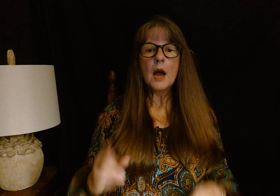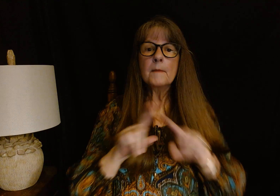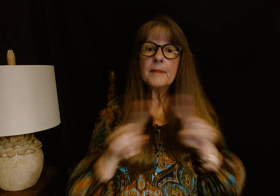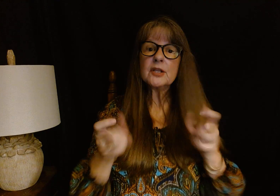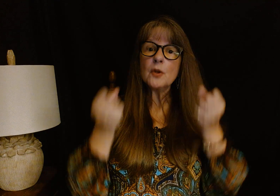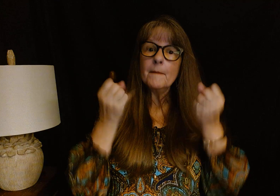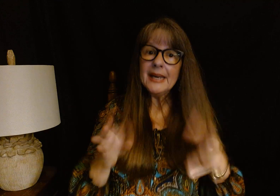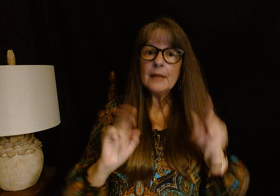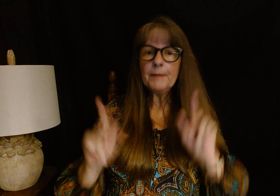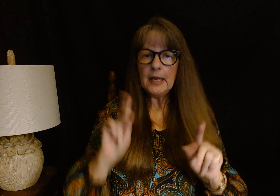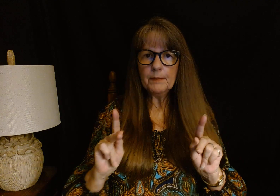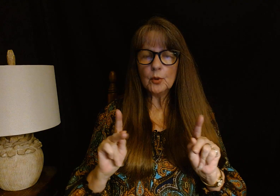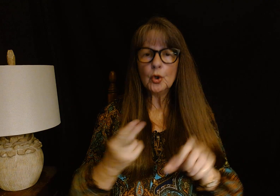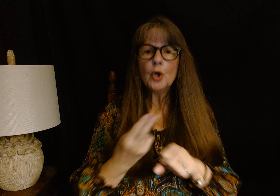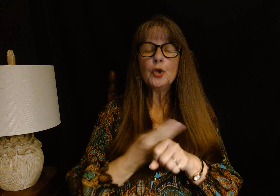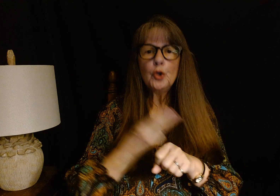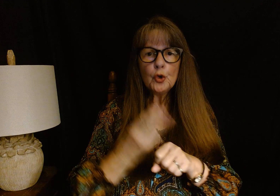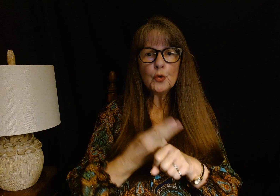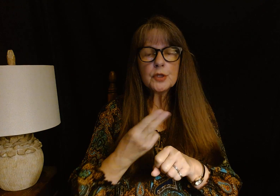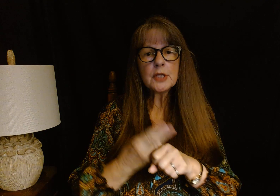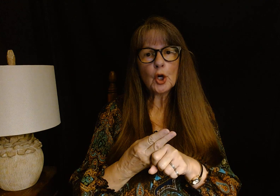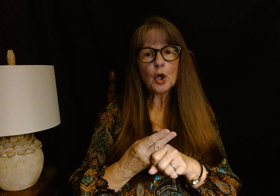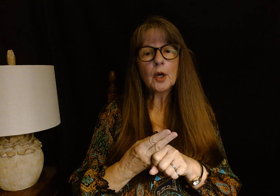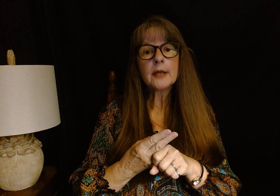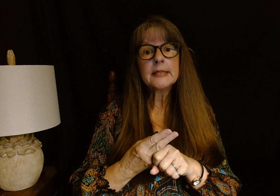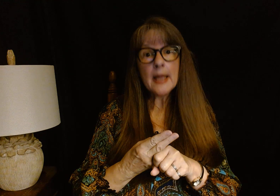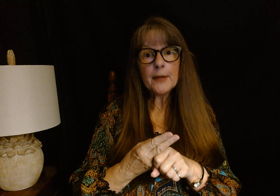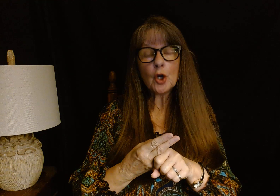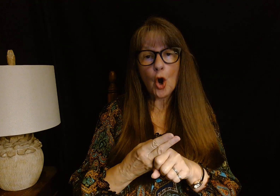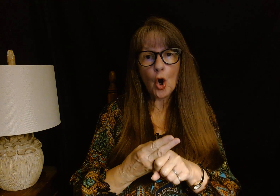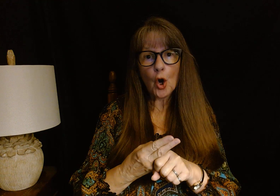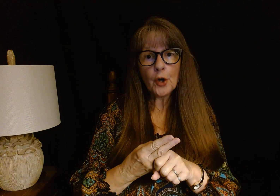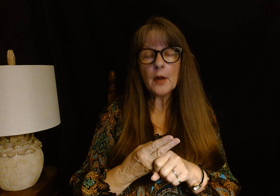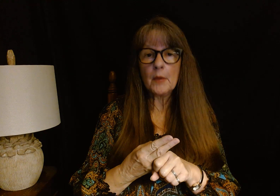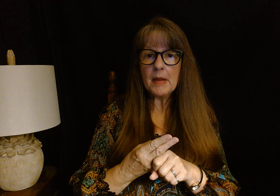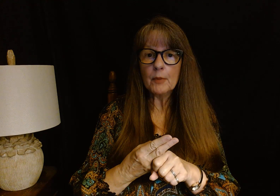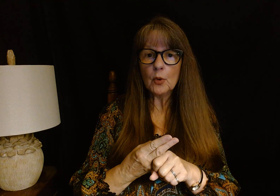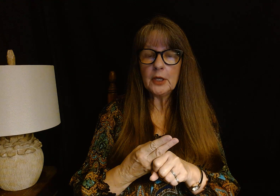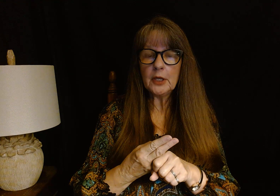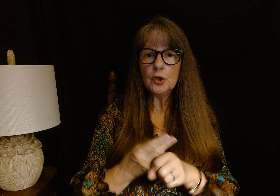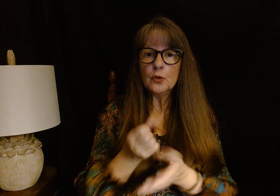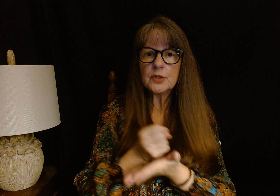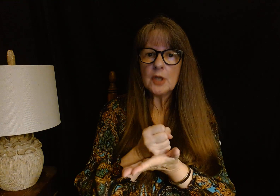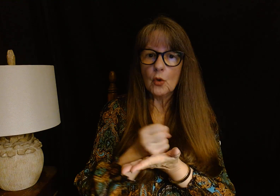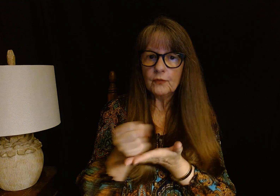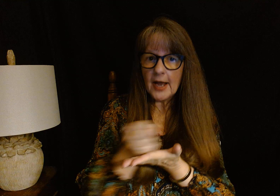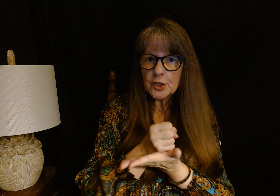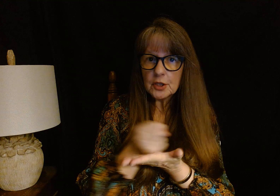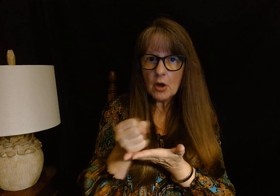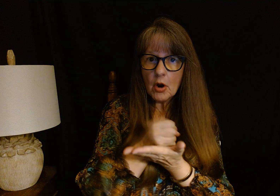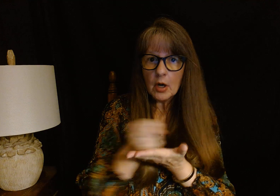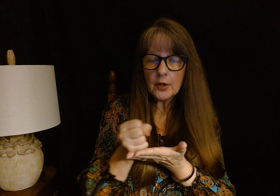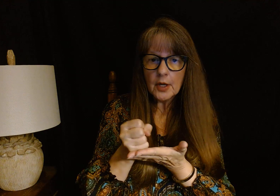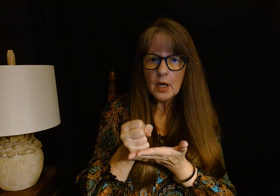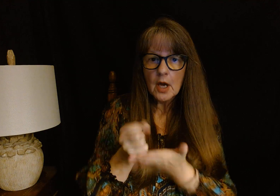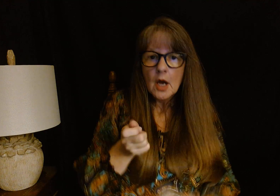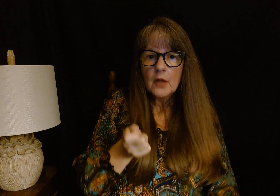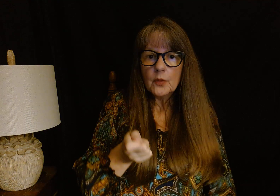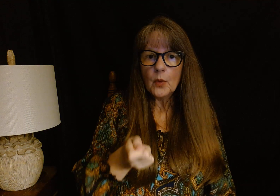But so many people use their debit card, and remember, we could use the old-fashioned card, the one that you